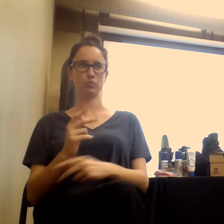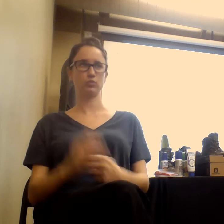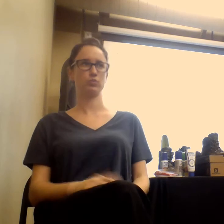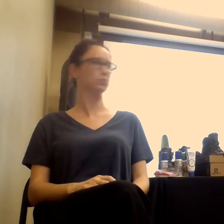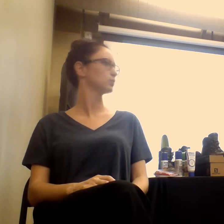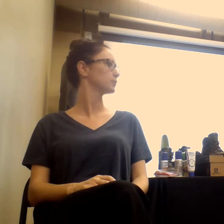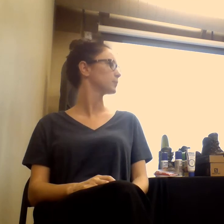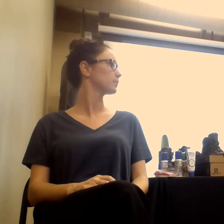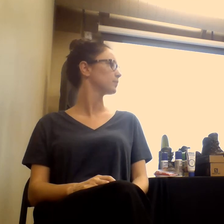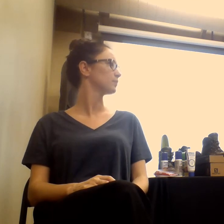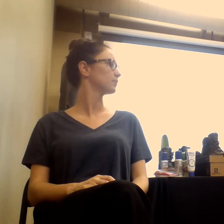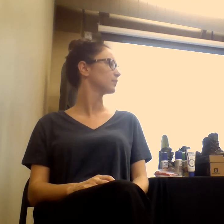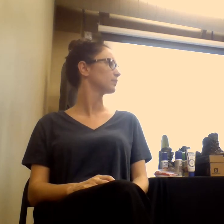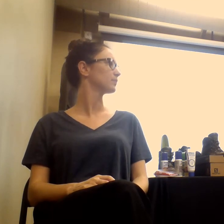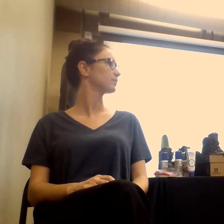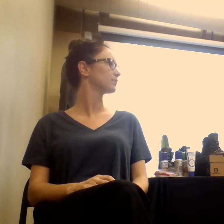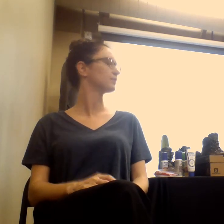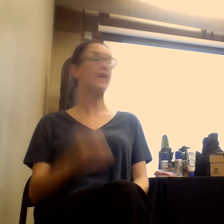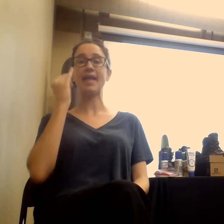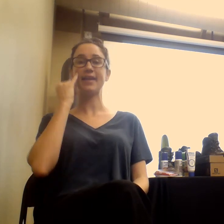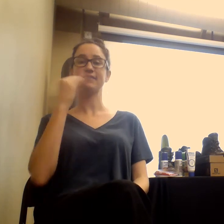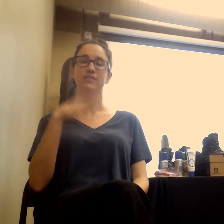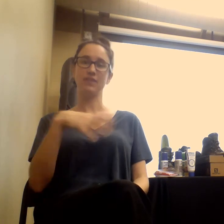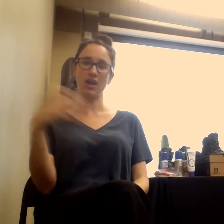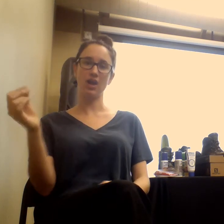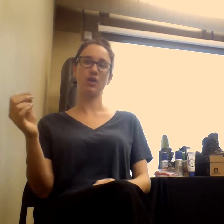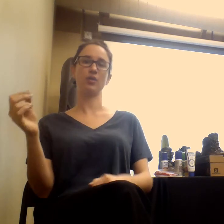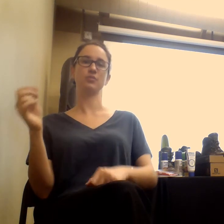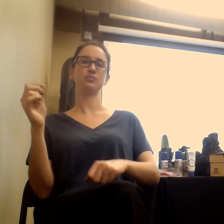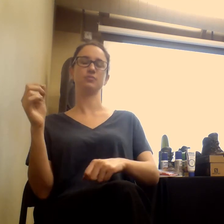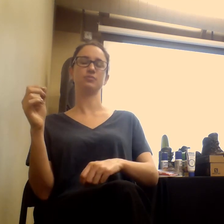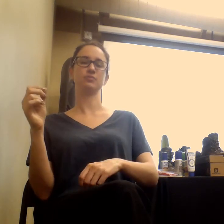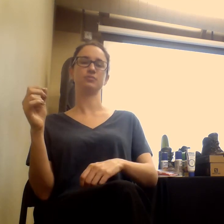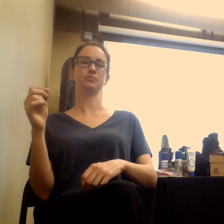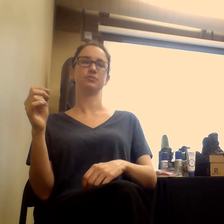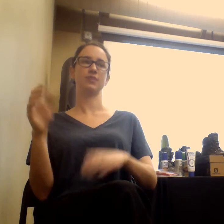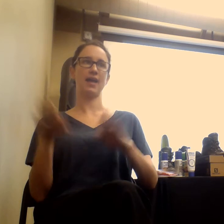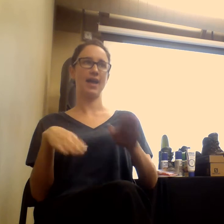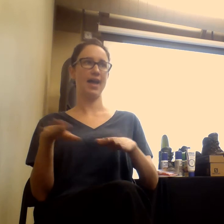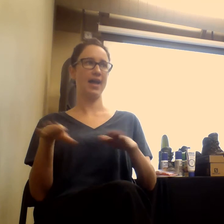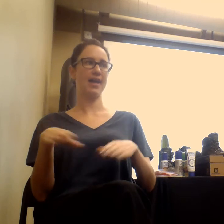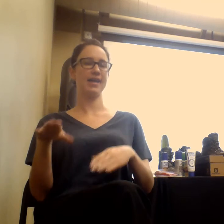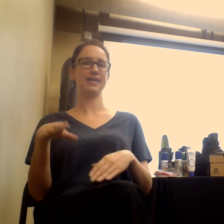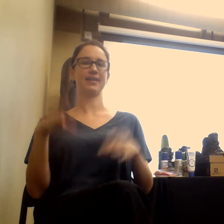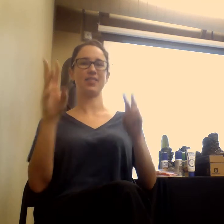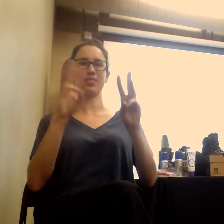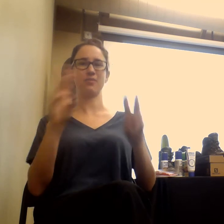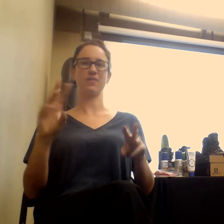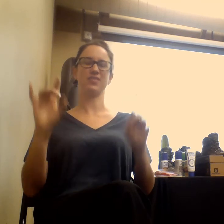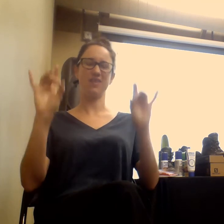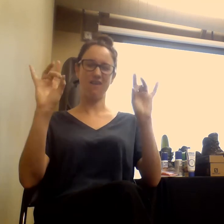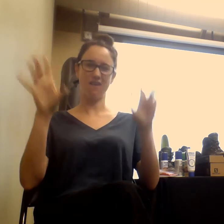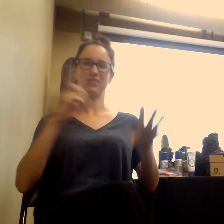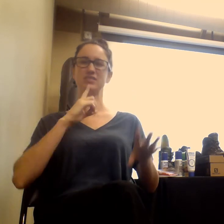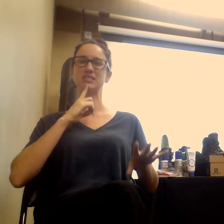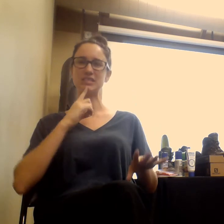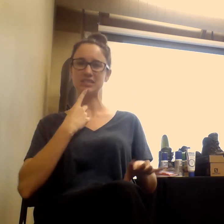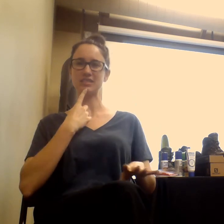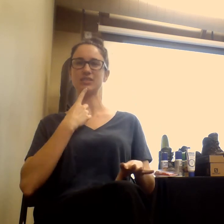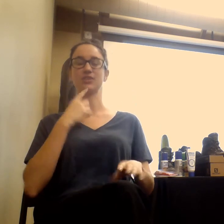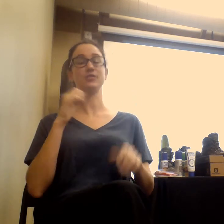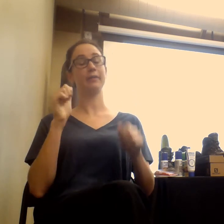In a crunch, been out hiking, people are in horrible condition, good old duct tape. It's going to hurt when you pull